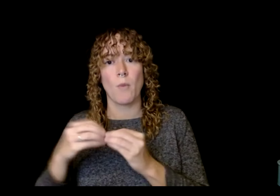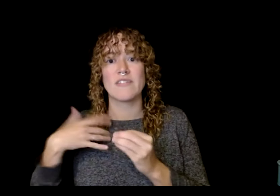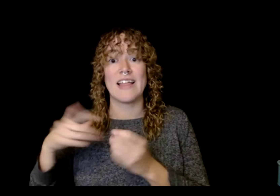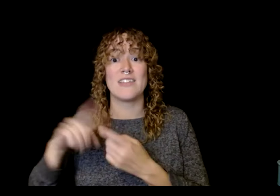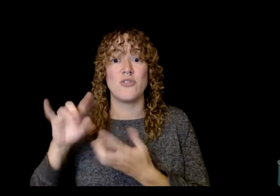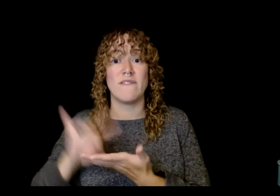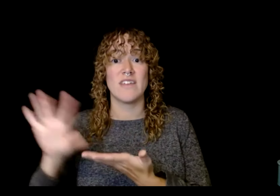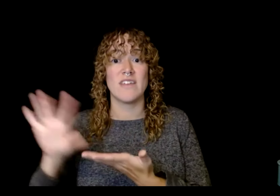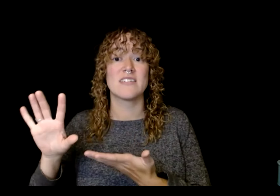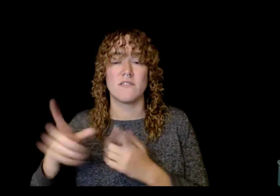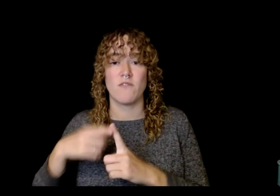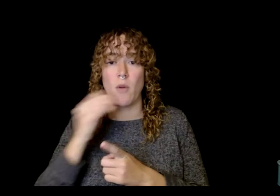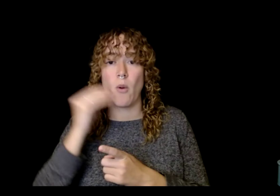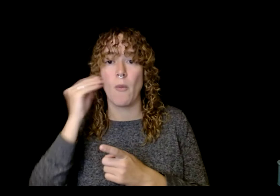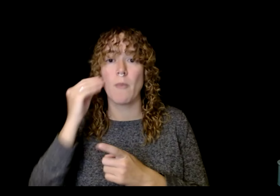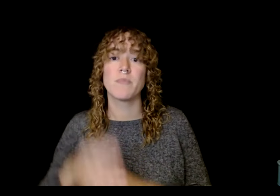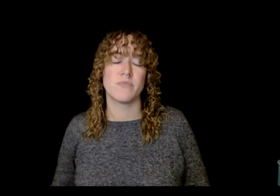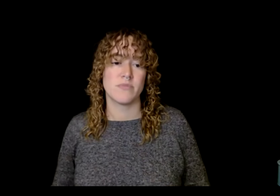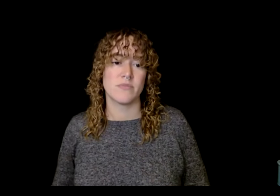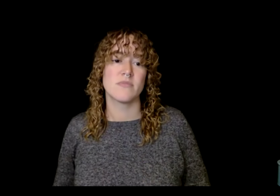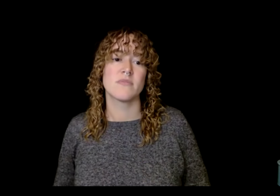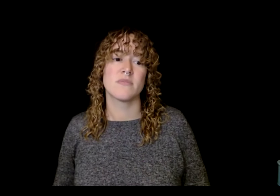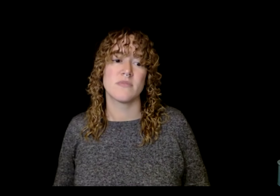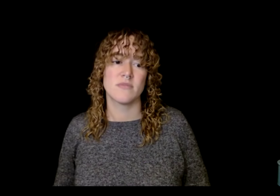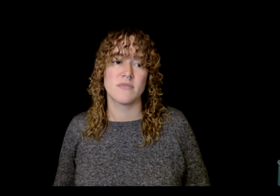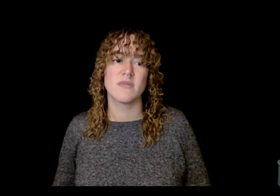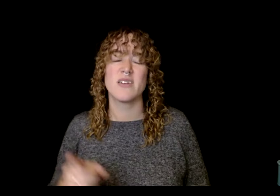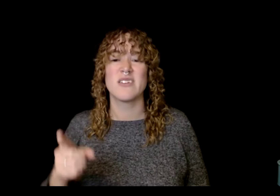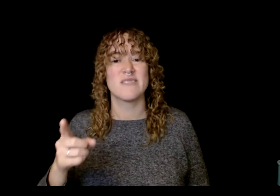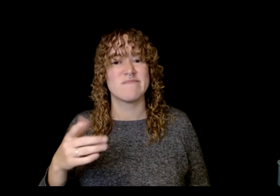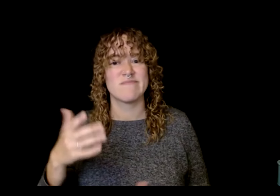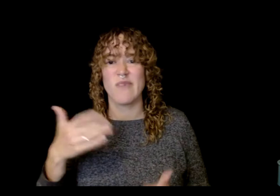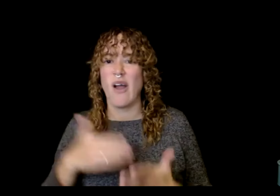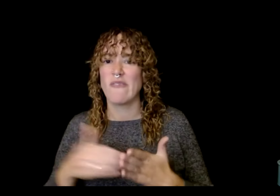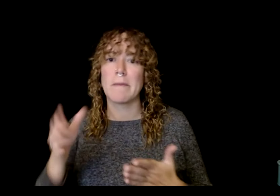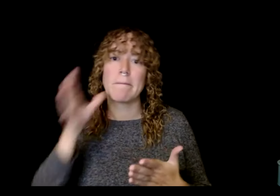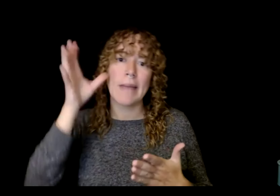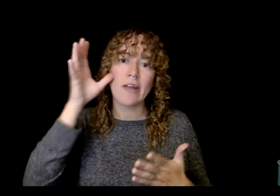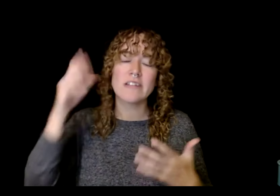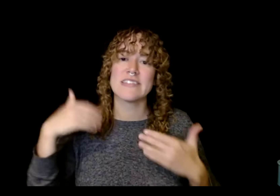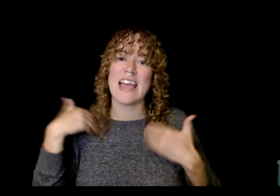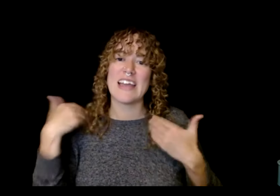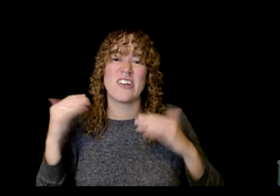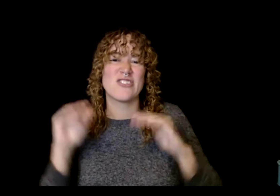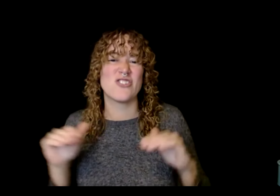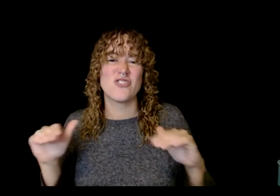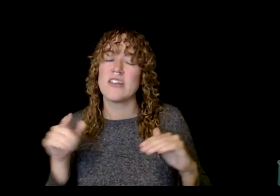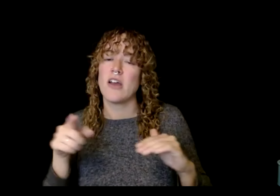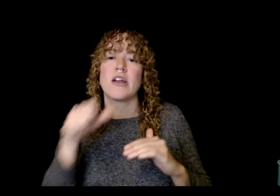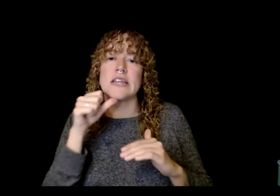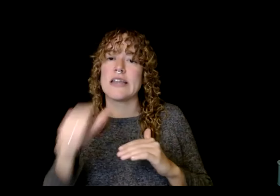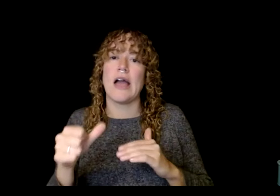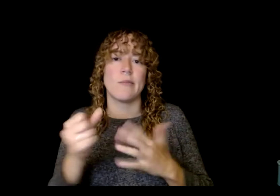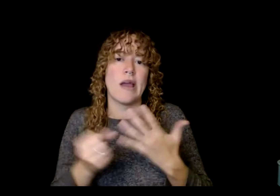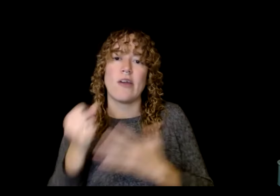prioritize parents and very young children in a lot of our housing services and supports.